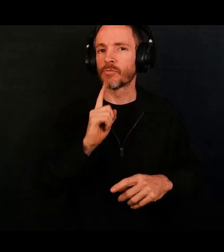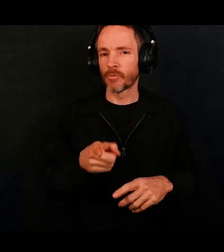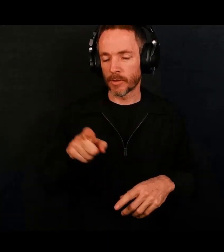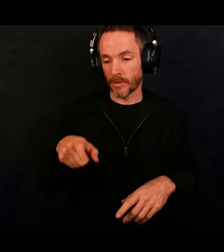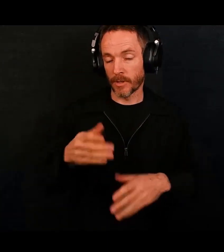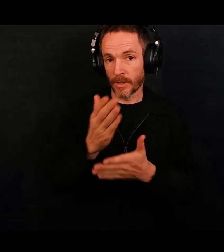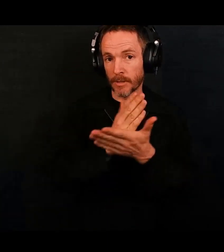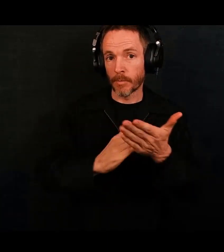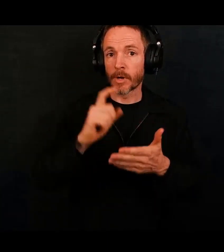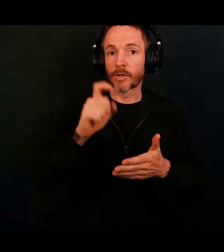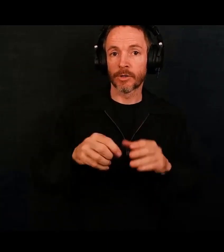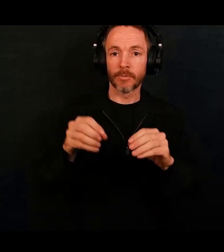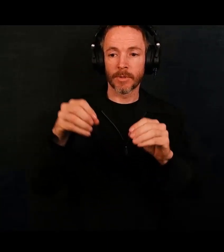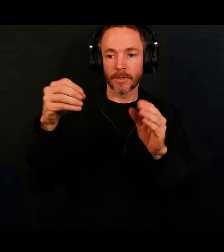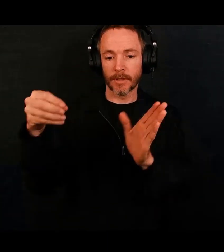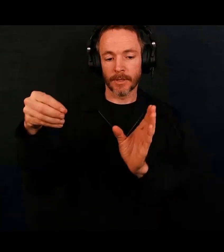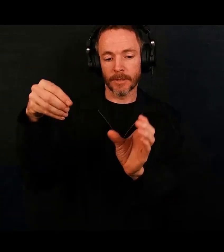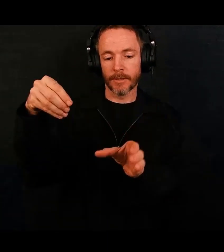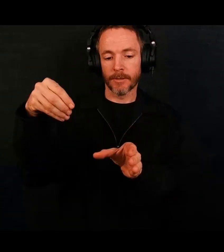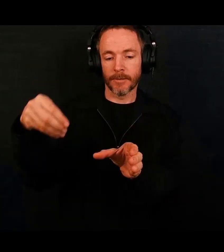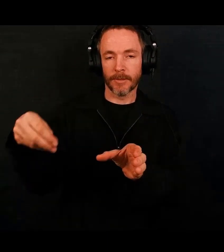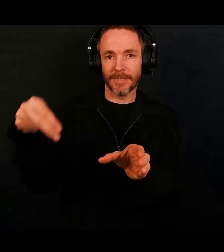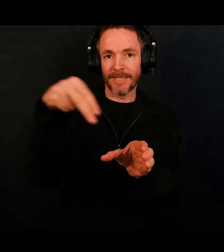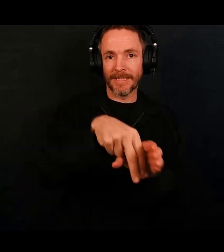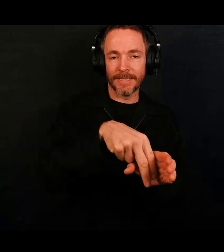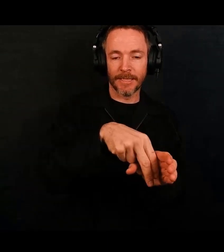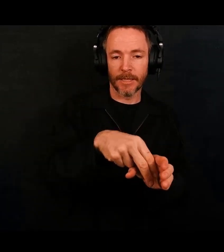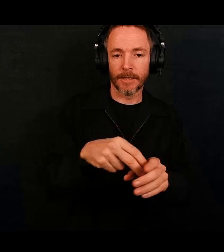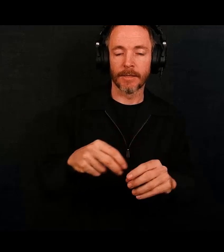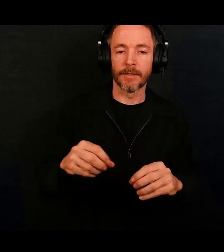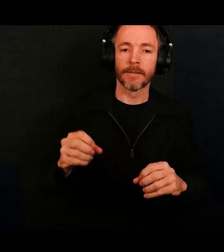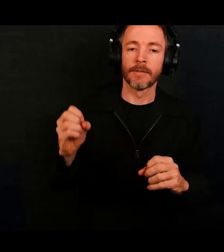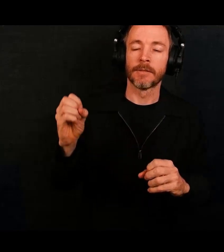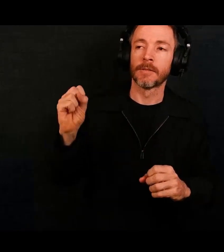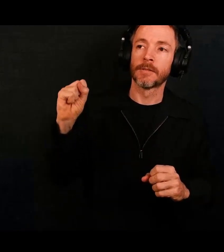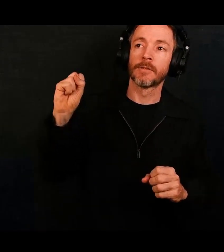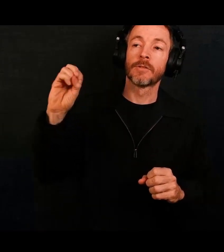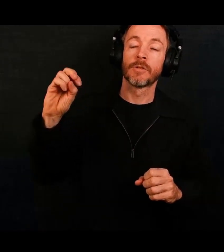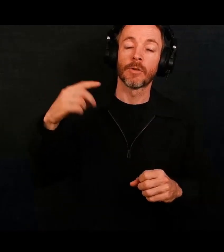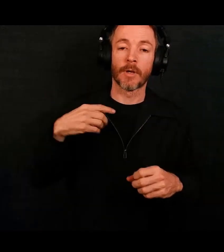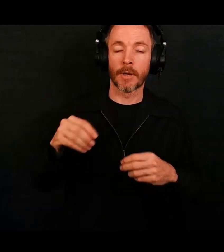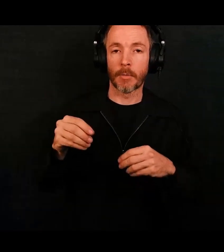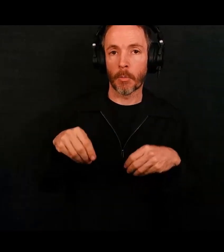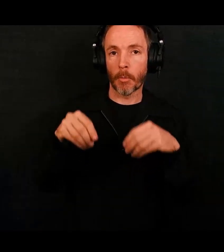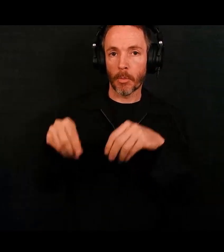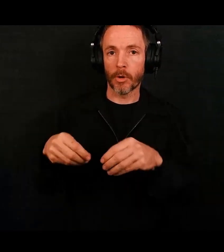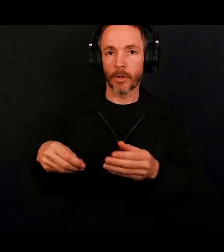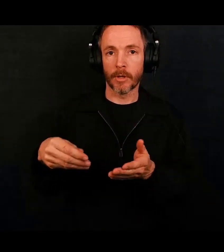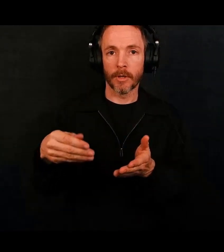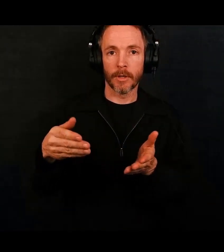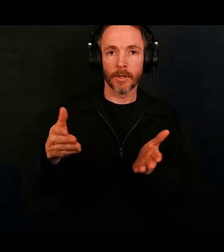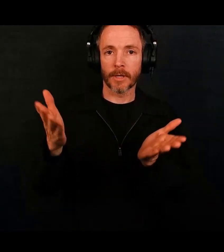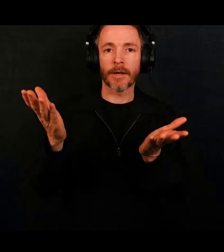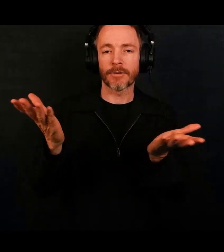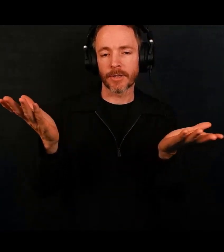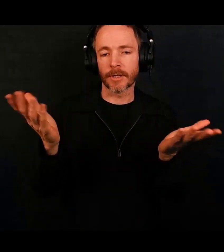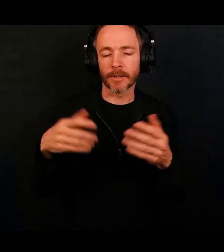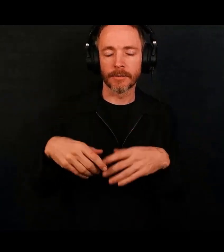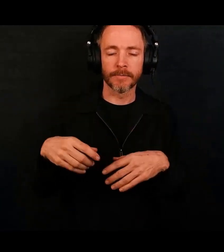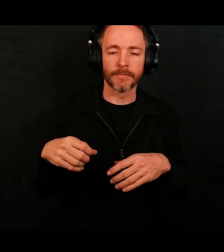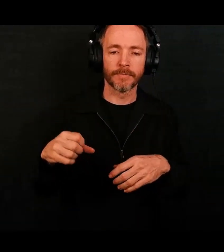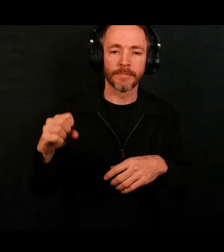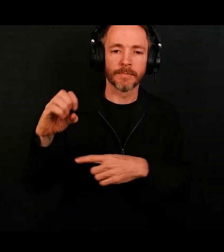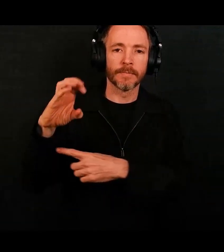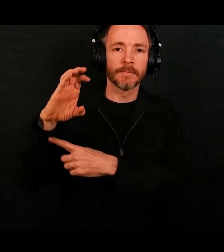inside. So I put countersinks on the other side too. Because it should be the same angle, Countersink.